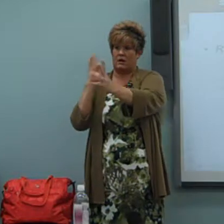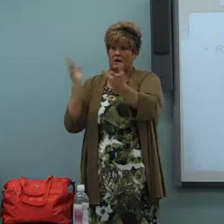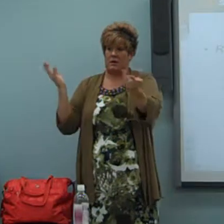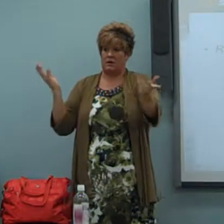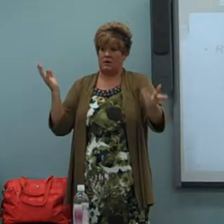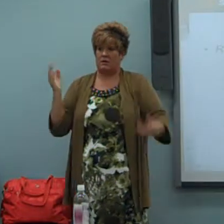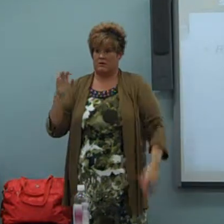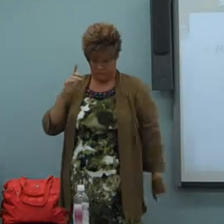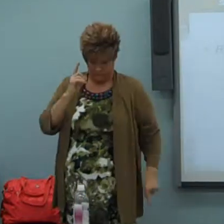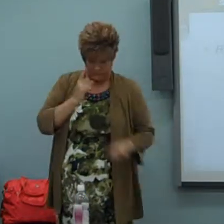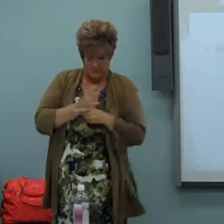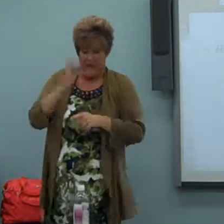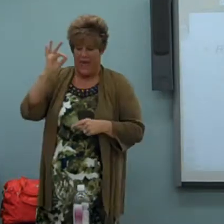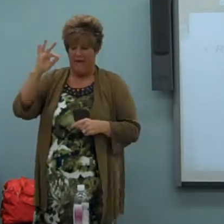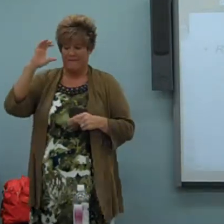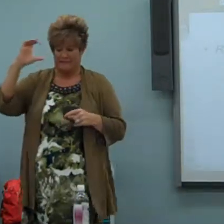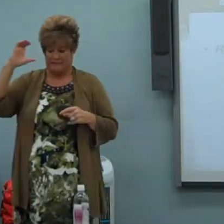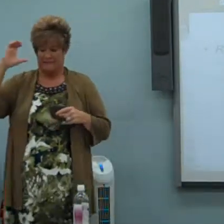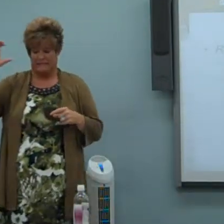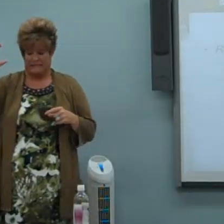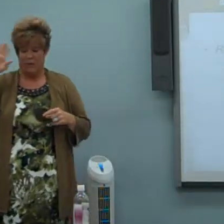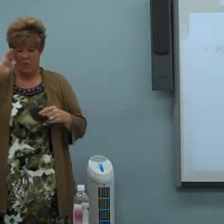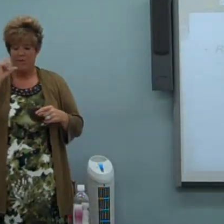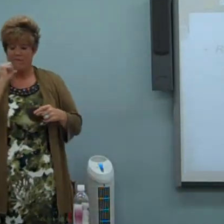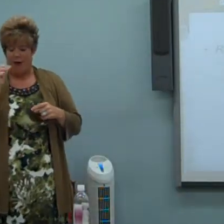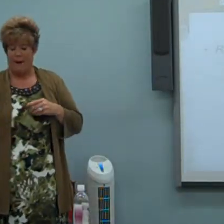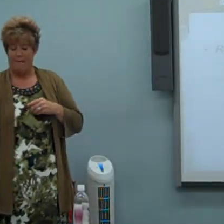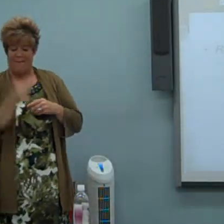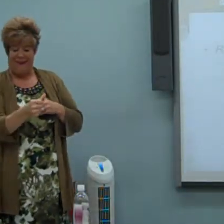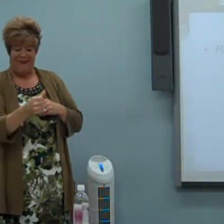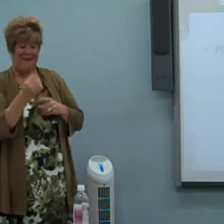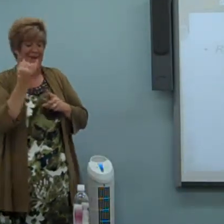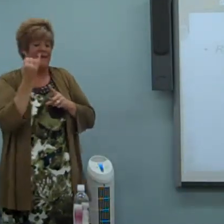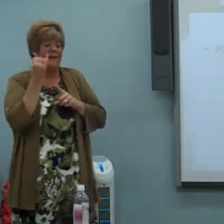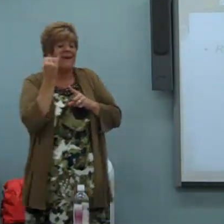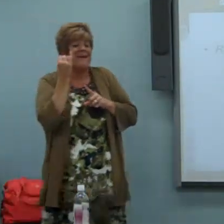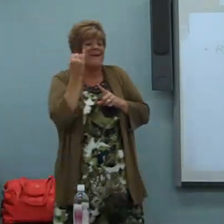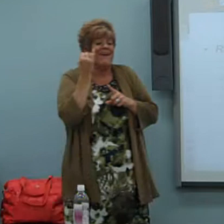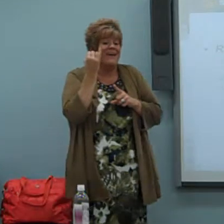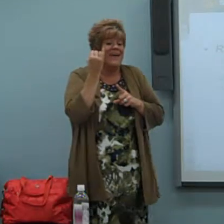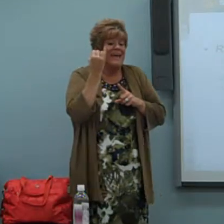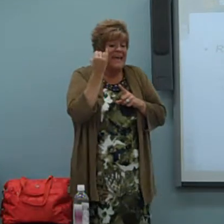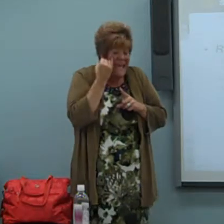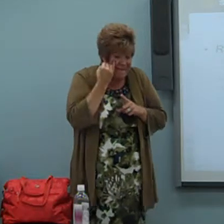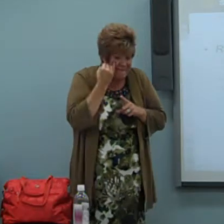then there is a long line. They're in a queue. But the FCC will not pay